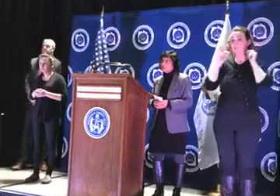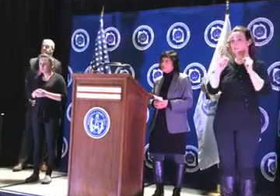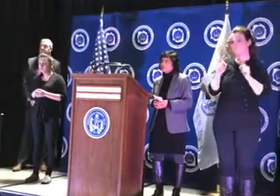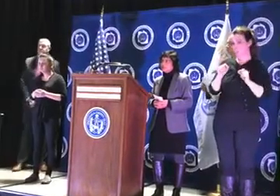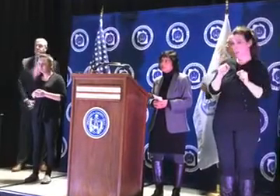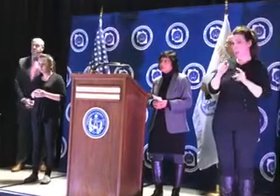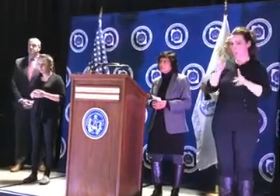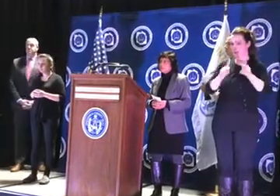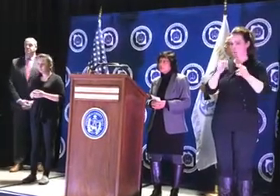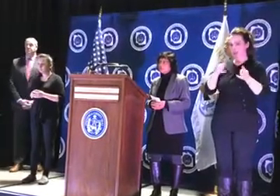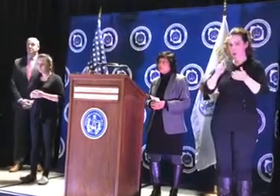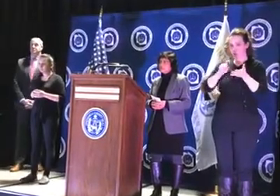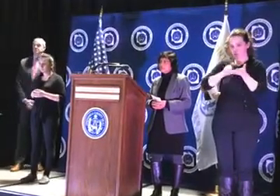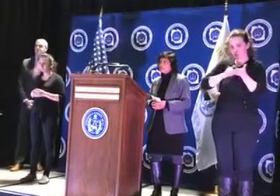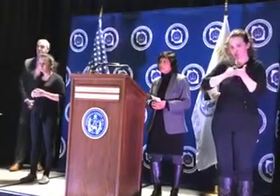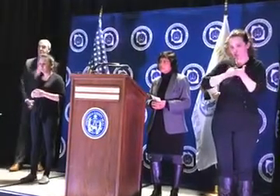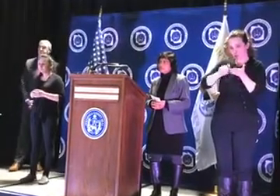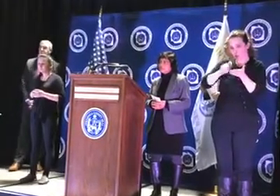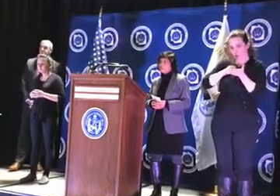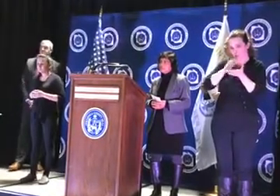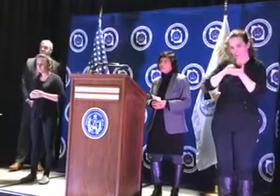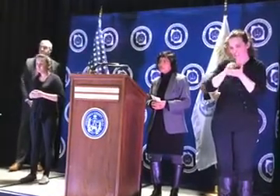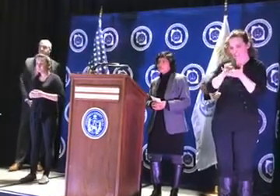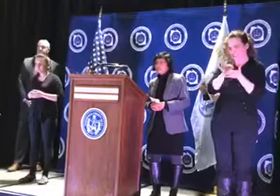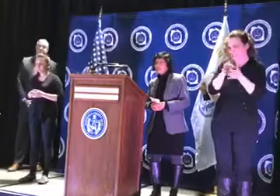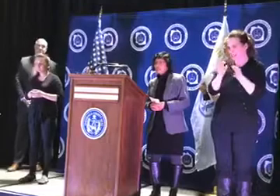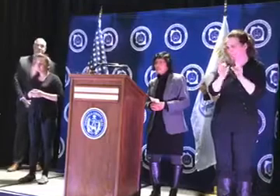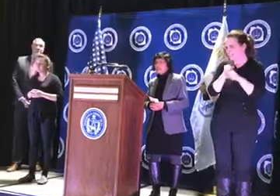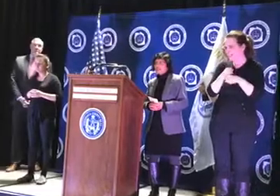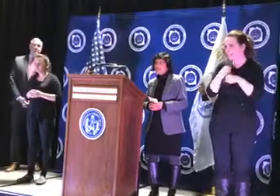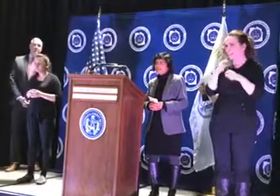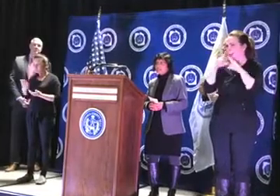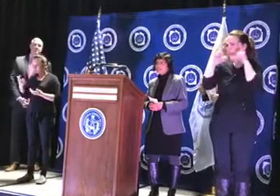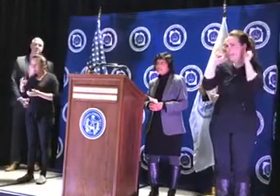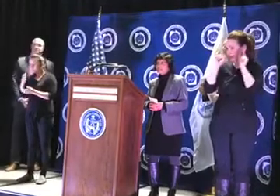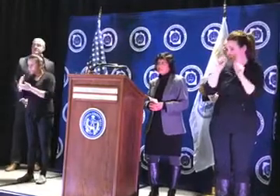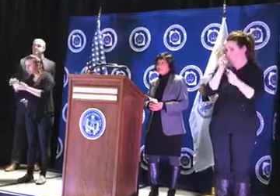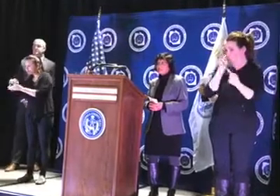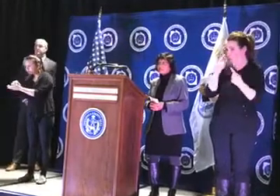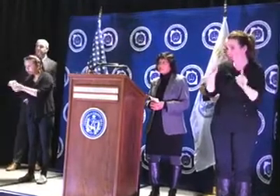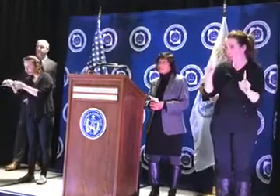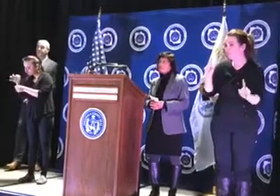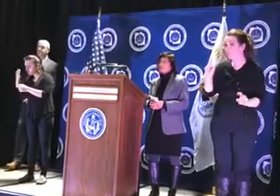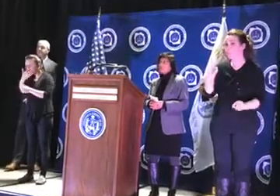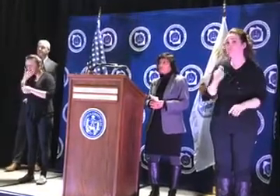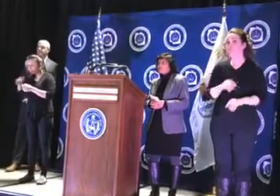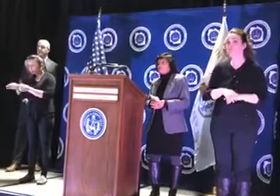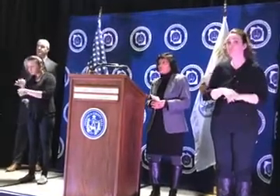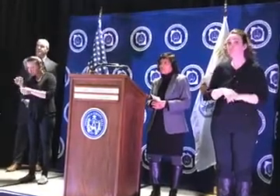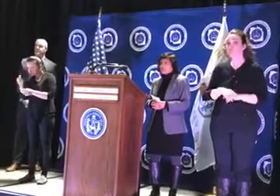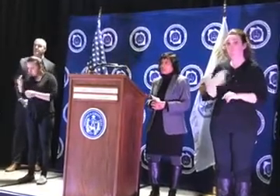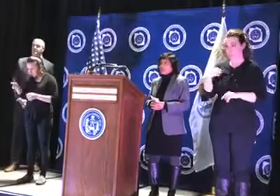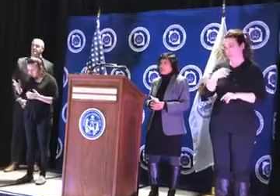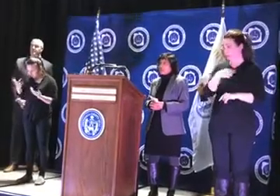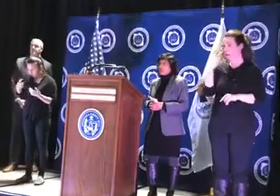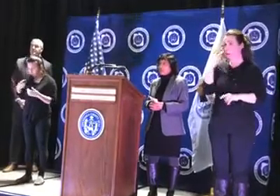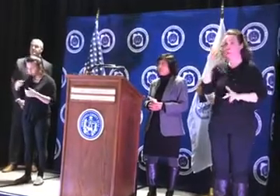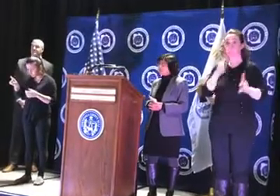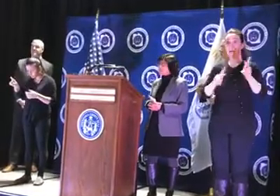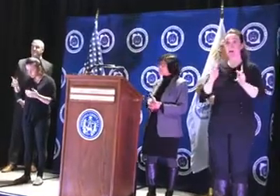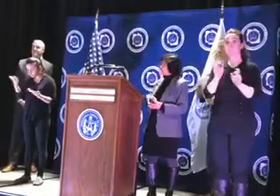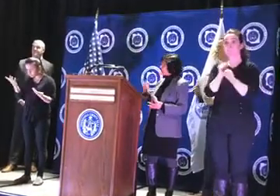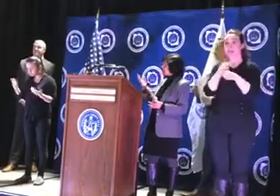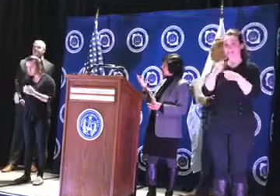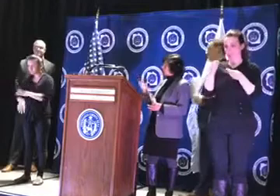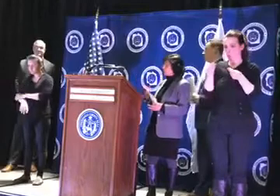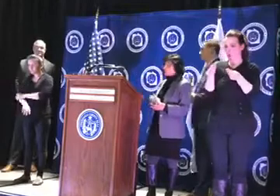grassroots, maybe people at home would use them to go grocery shopping? Say it again, for the mask? Yeah, we see people making cloth masks. I don't